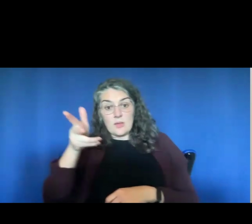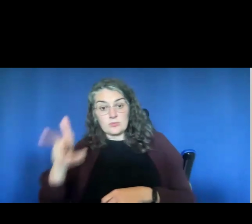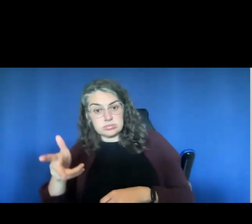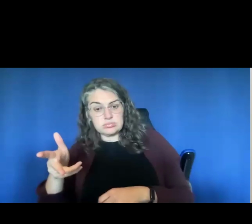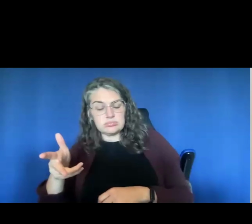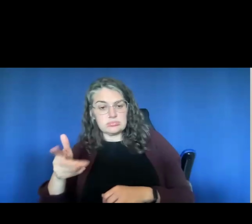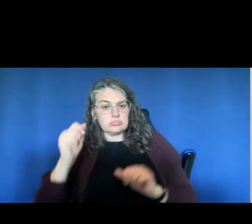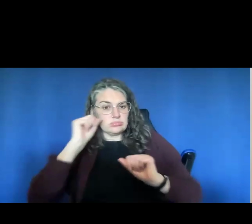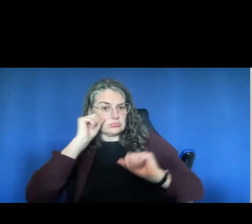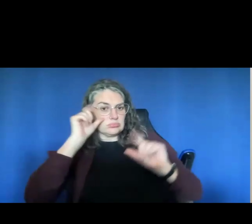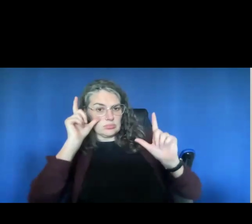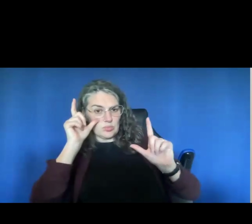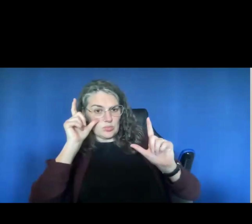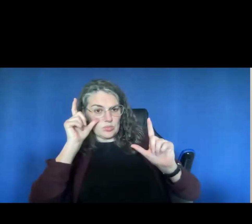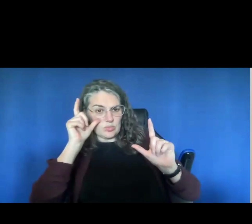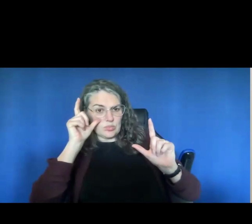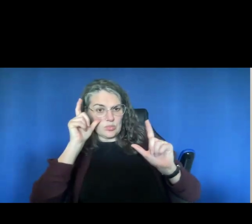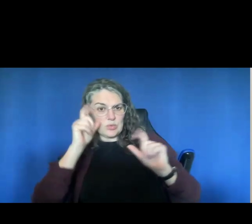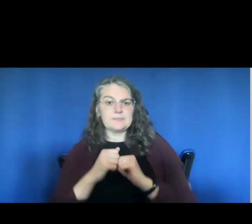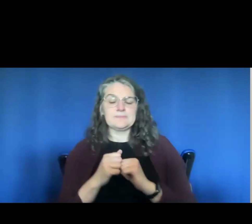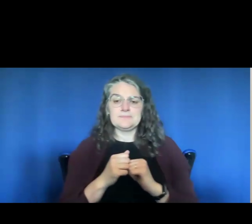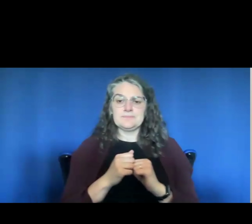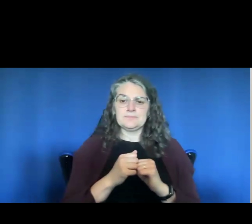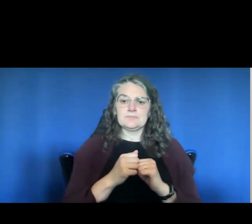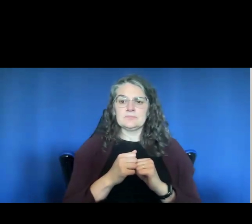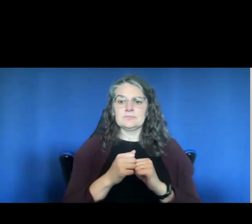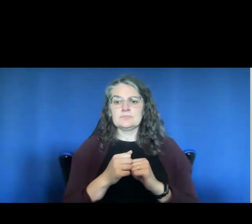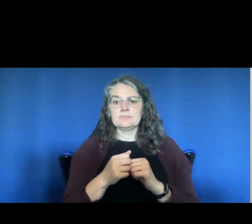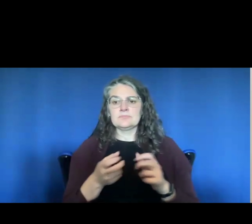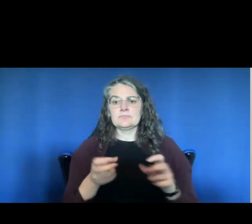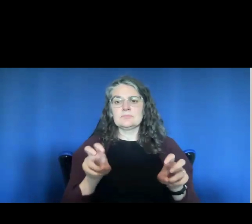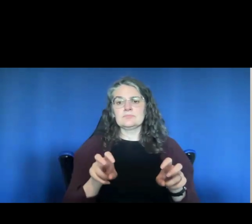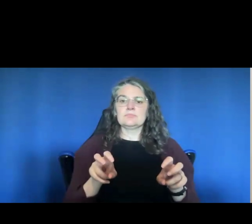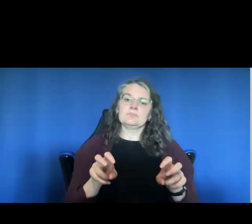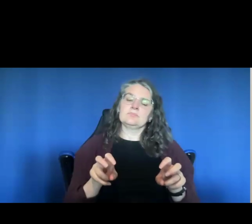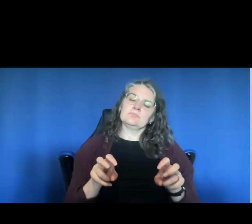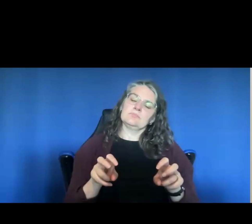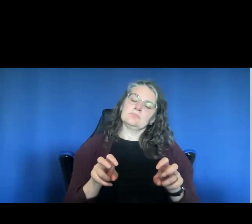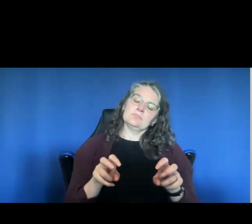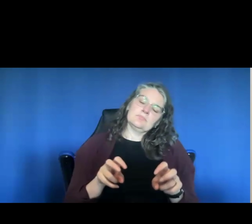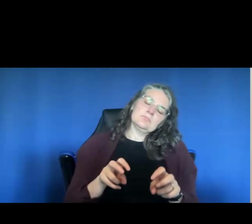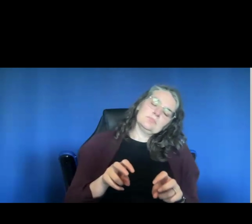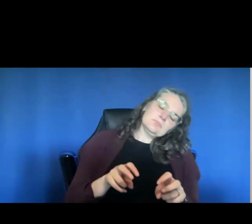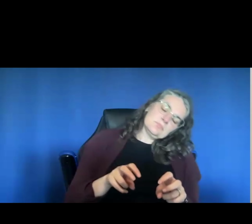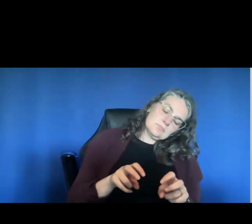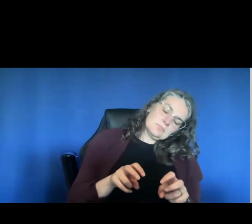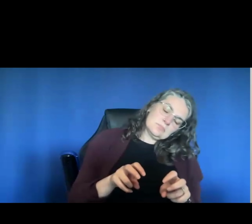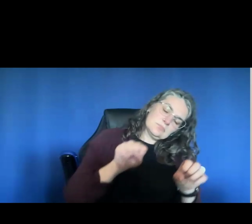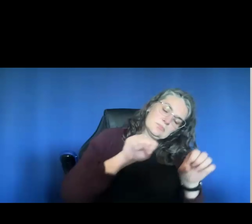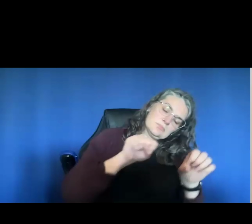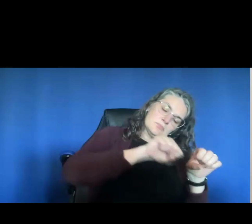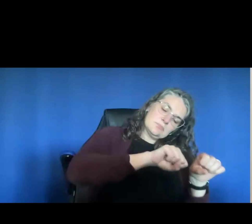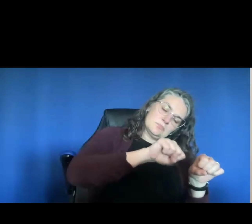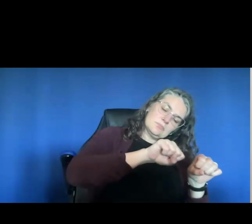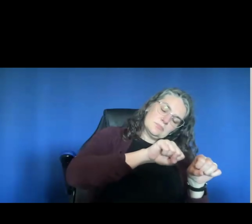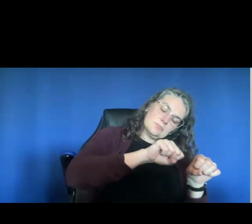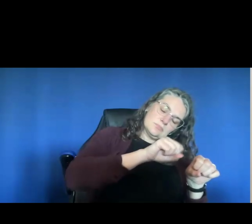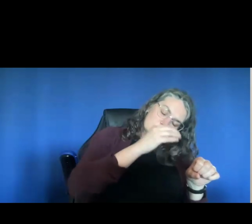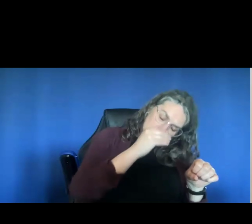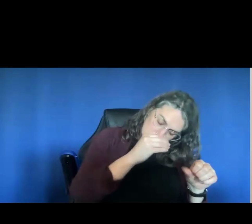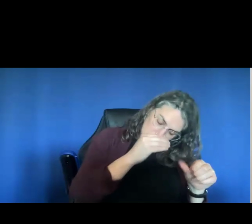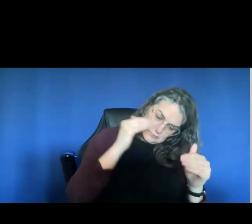was 50 miles away, and I'd fallen asleep leaning against his shoulder. Drowsy